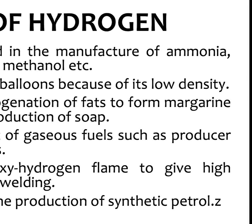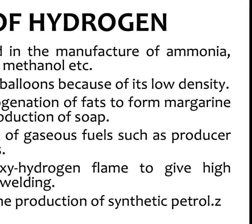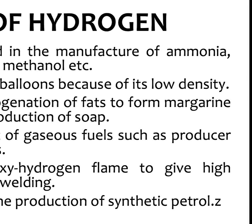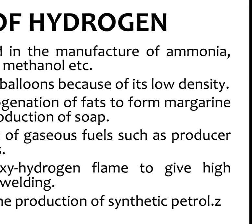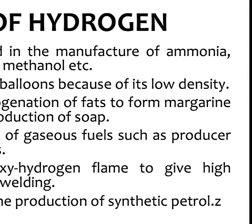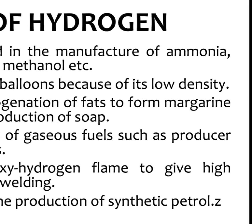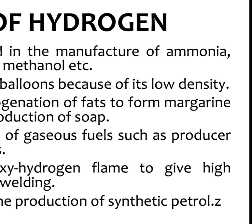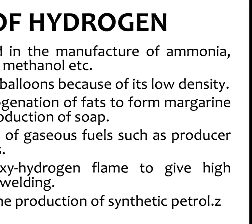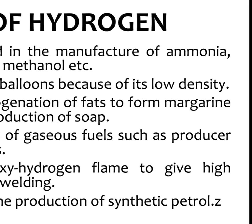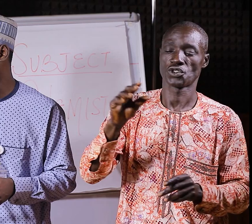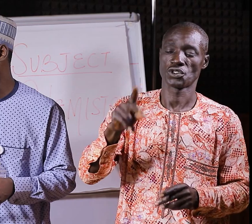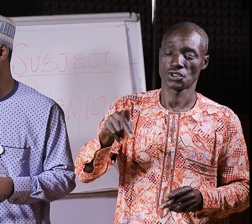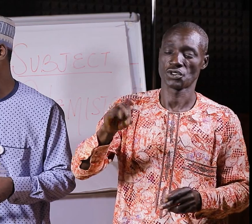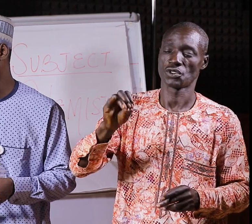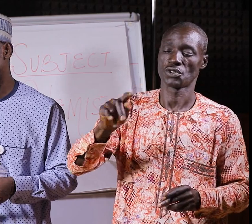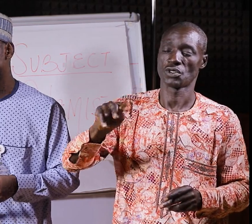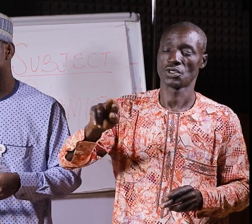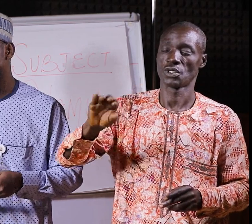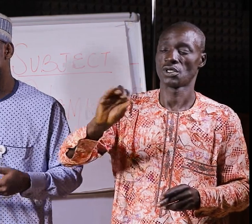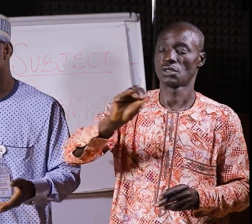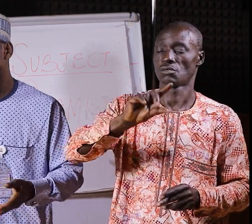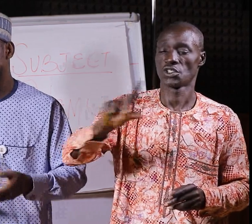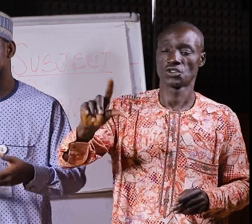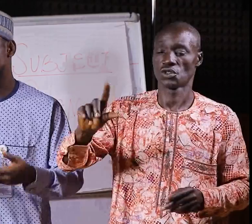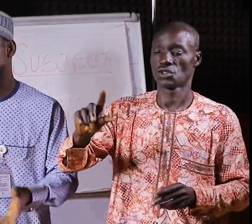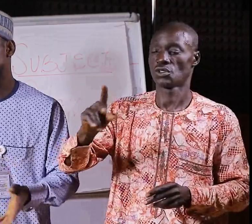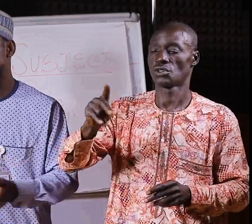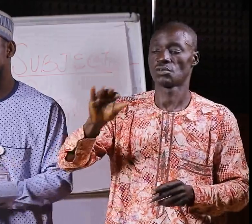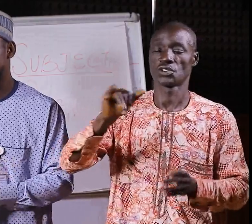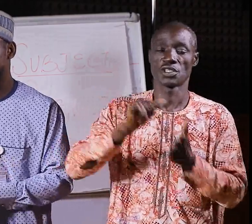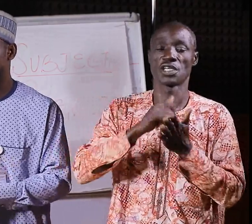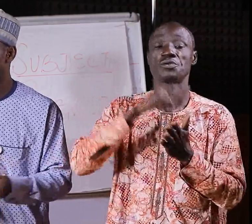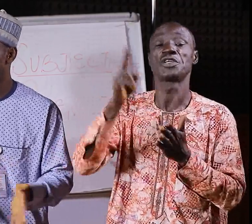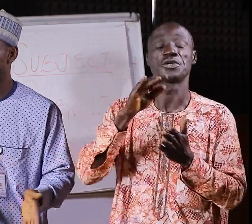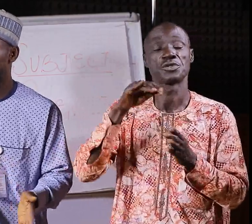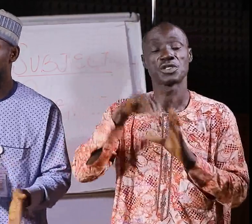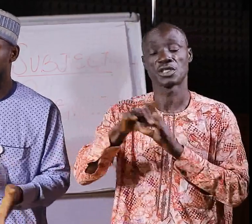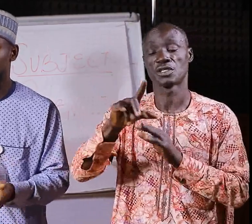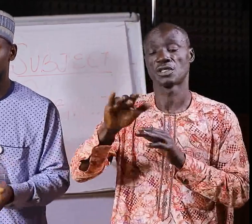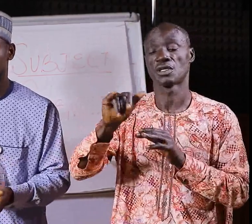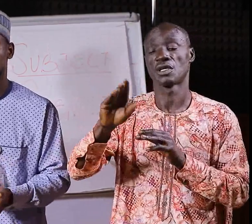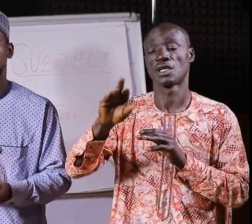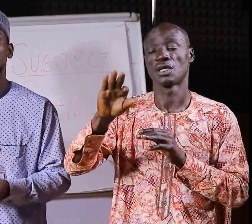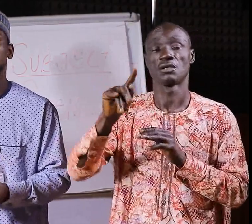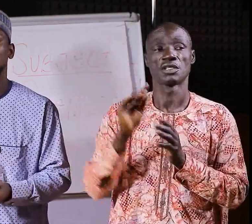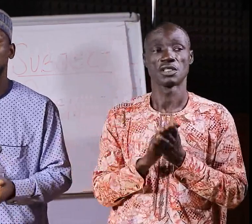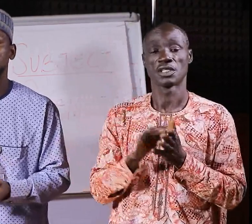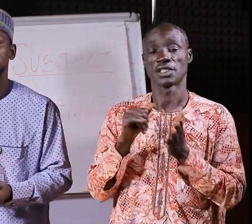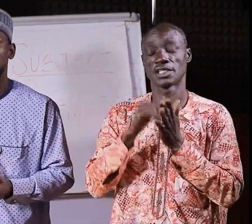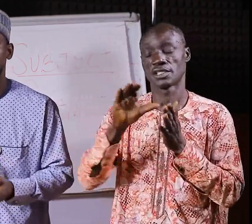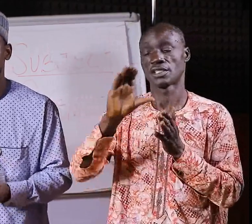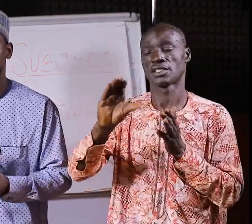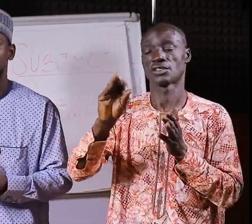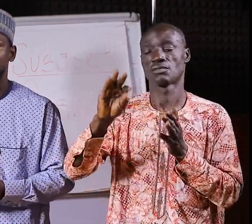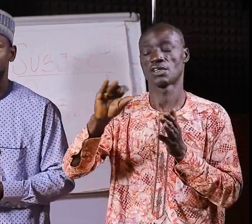When we say synthetic petrol, we are referring to petrol that is being produced in the laboratory, because petrol is a compound of